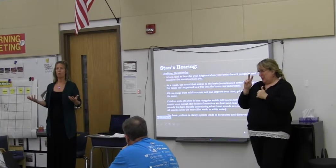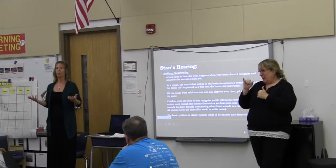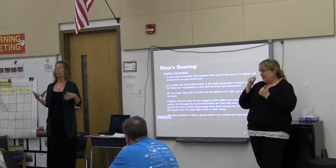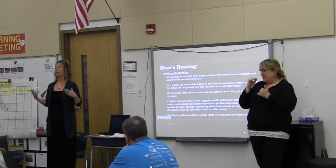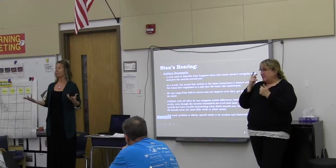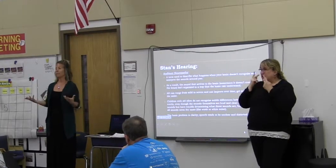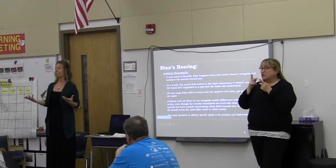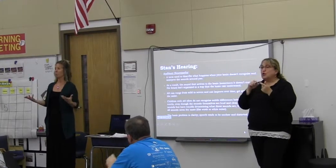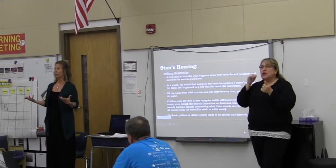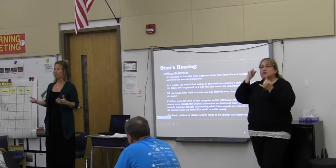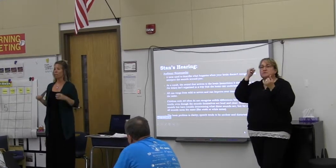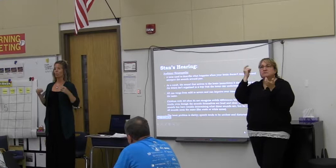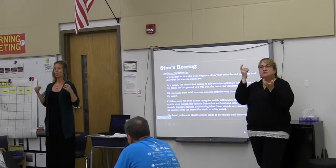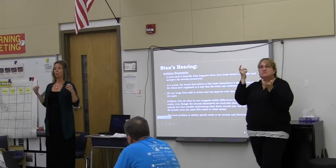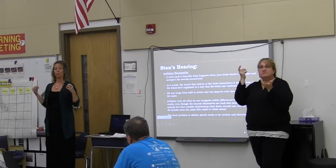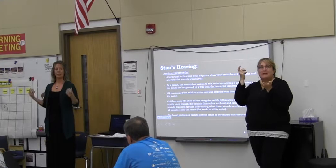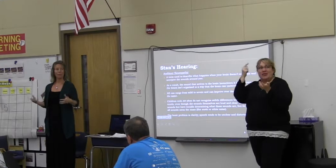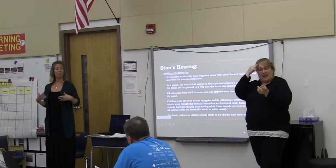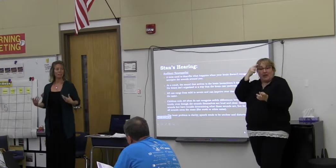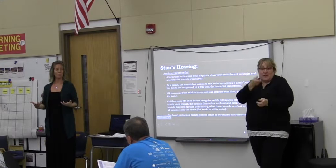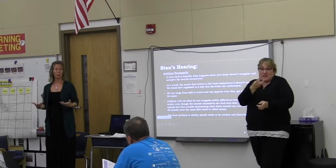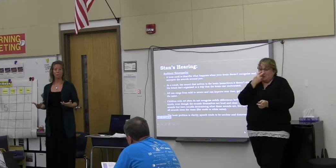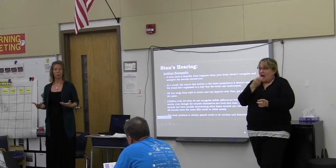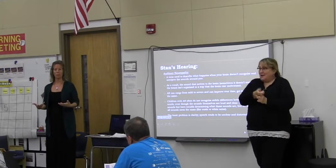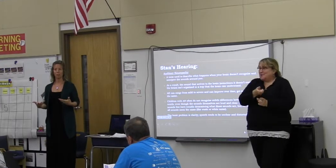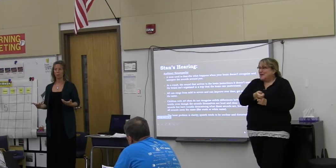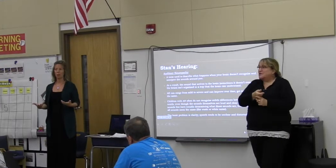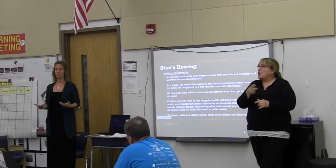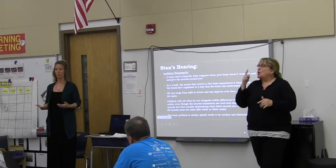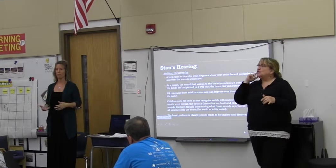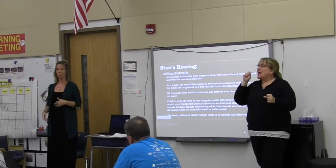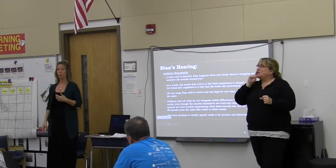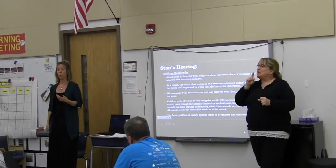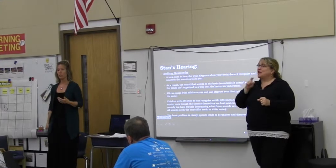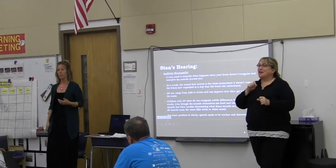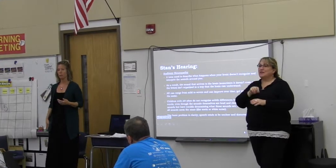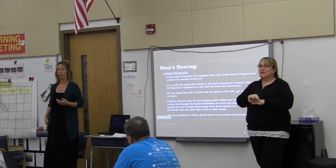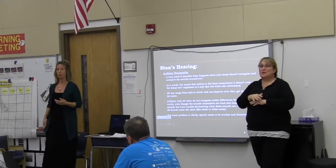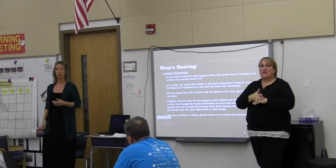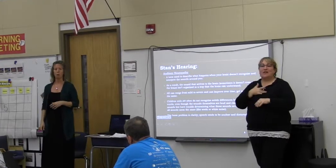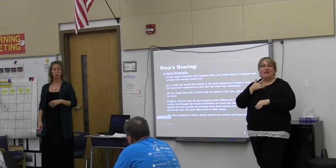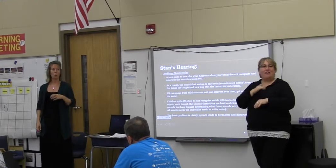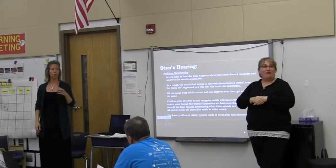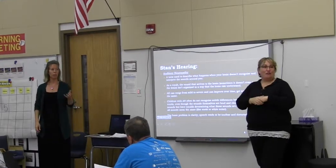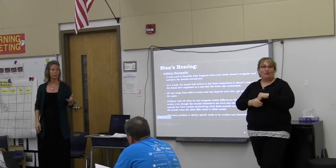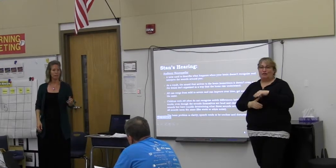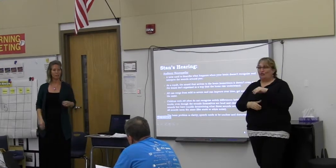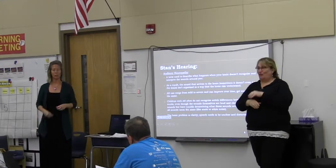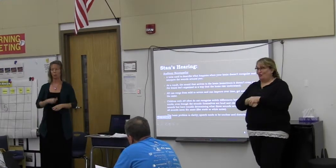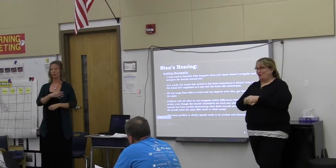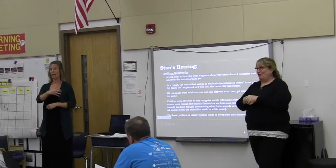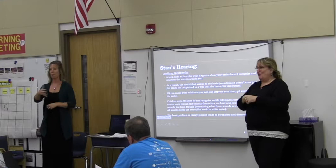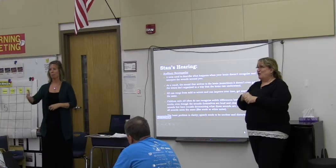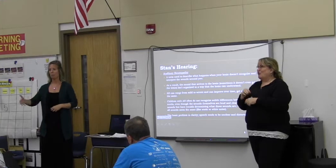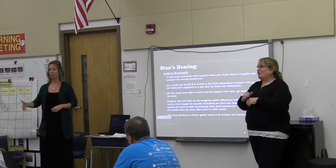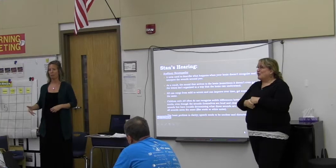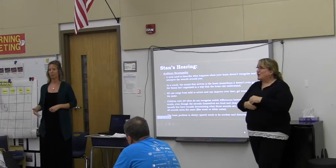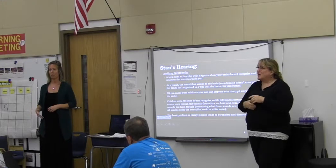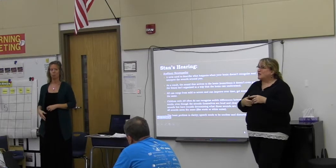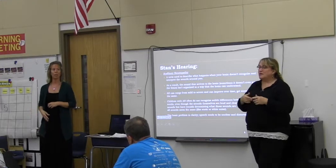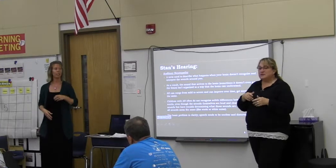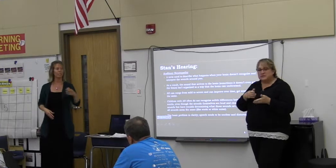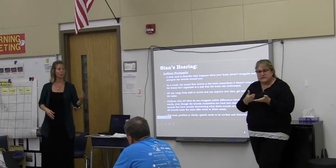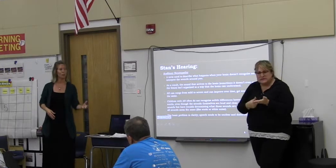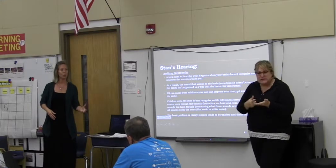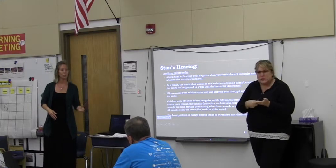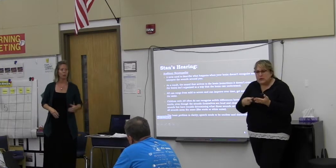You can almost imagine it's like he's blind. So sound brings him comfort. So oftentimes we'll talk to him about where he is, what's happening around